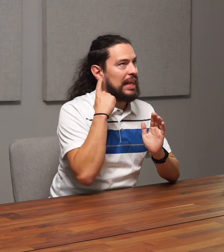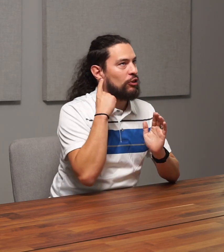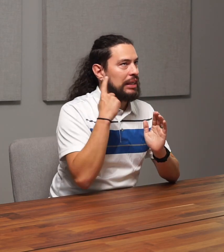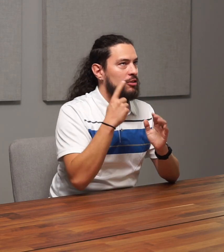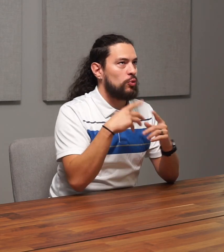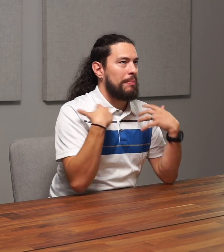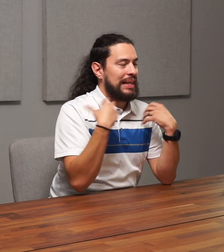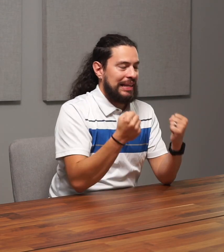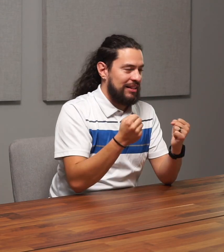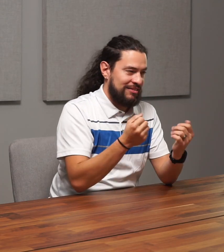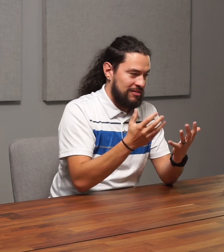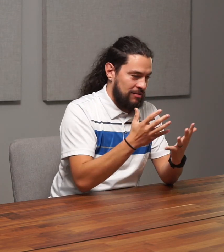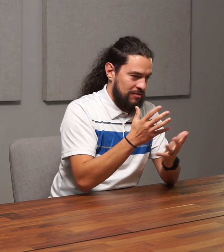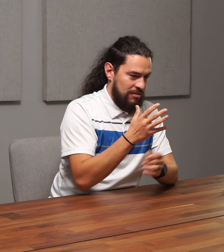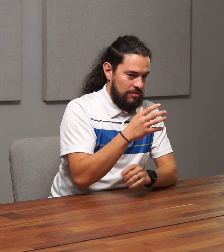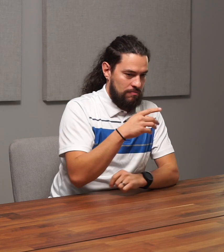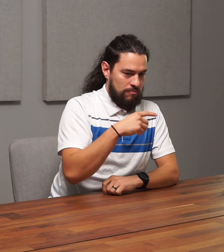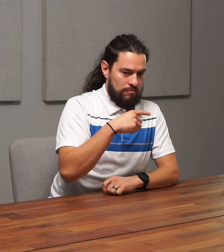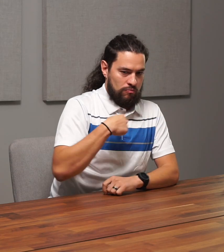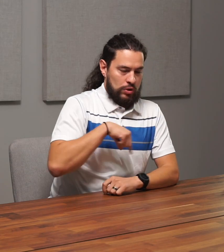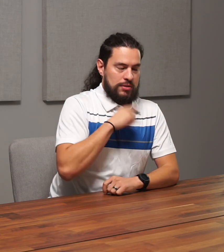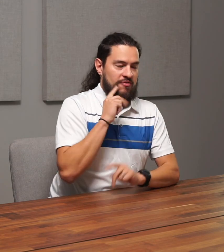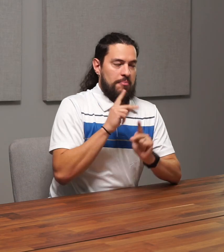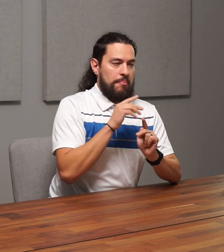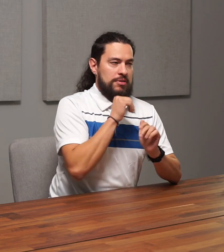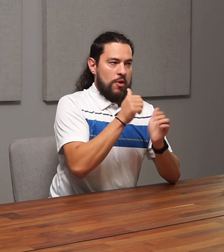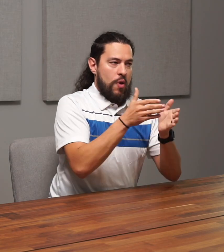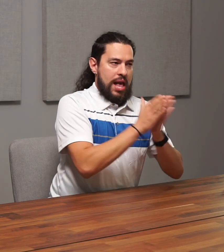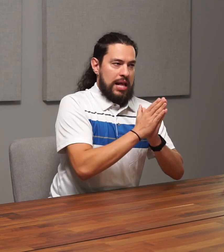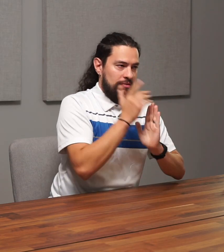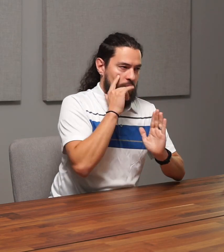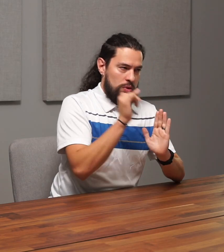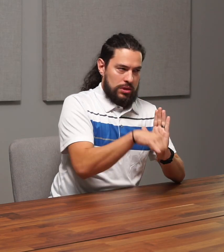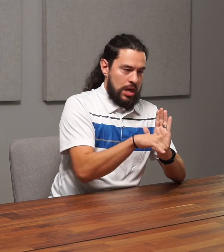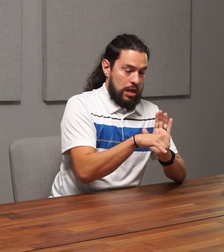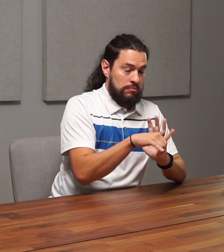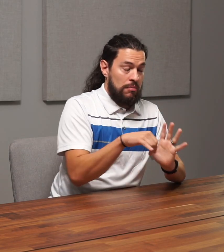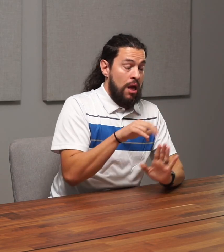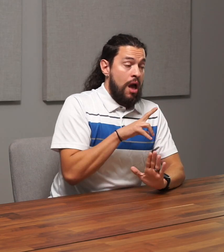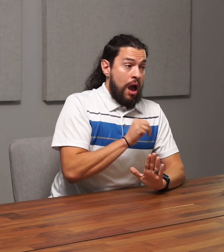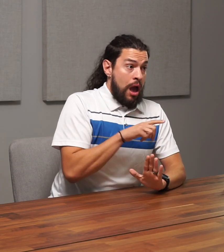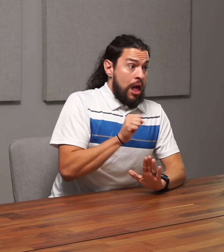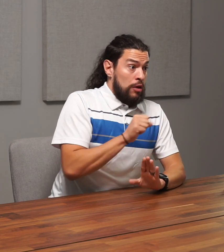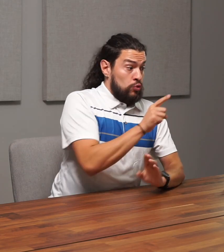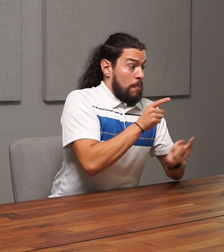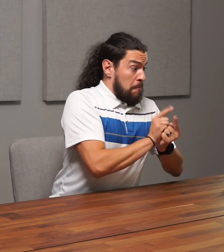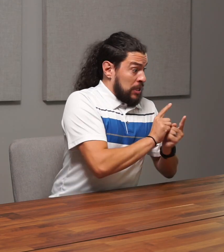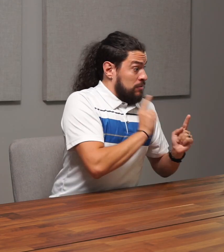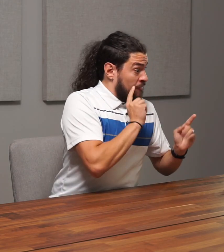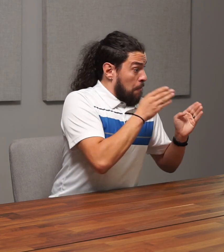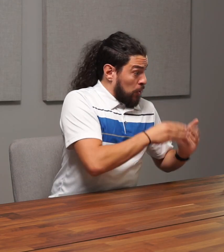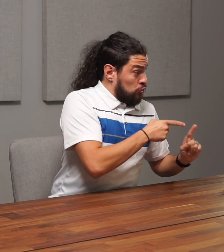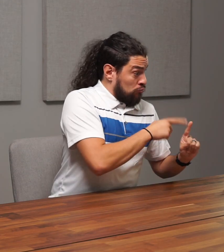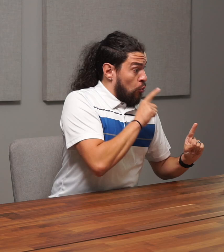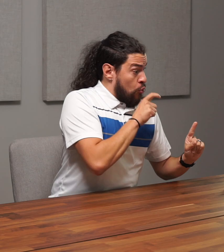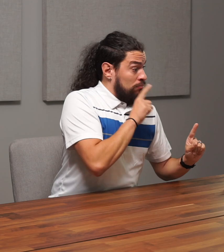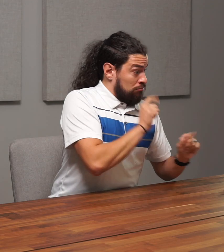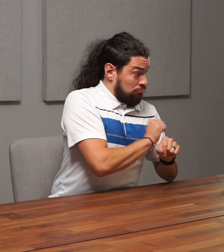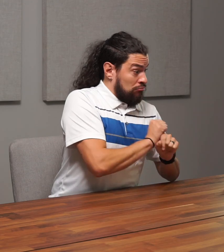there was a couple here who had wanted to go ahead and pray for a deaf person's hearing ability